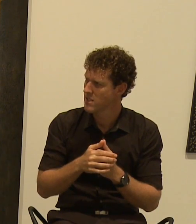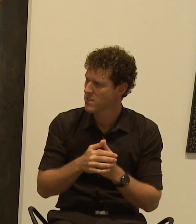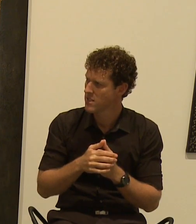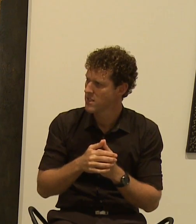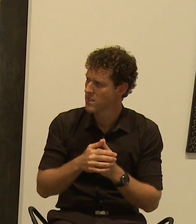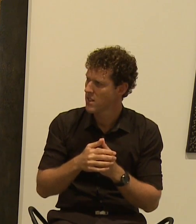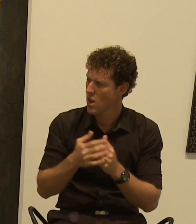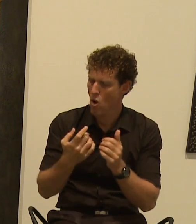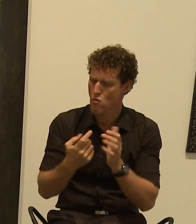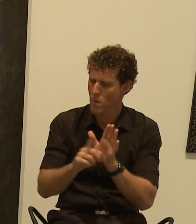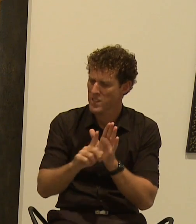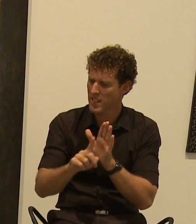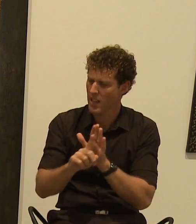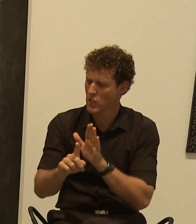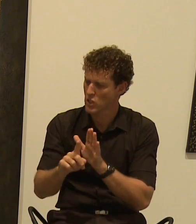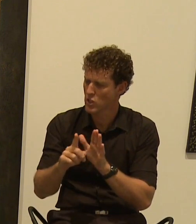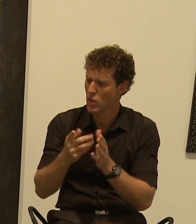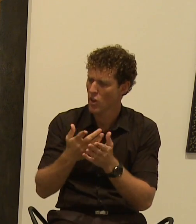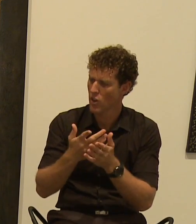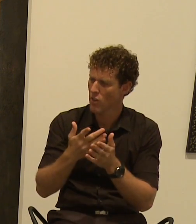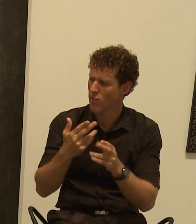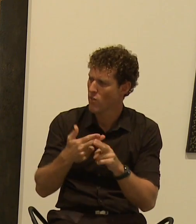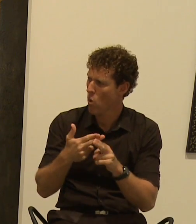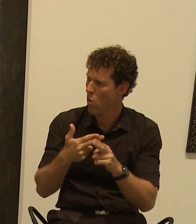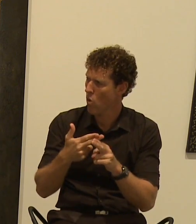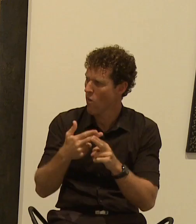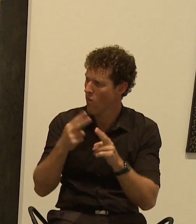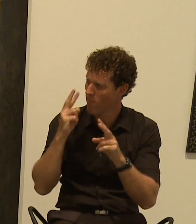the representation of an individual like Cook.